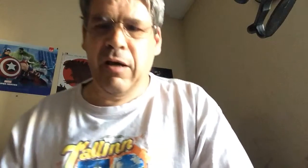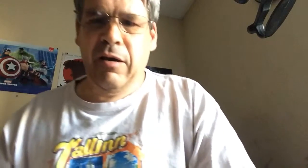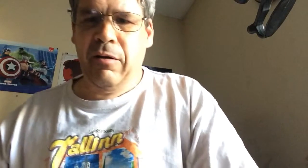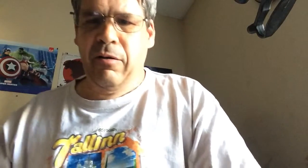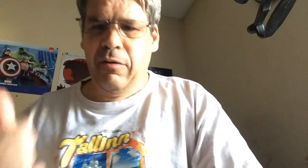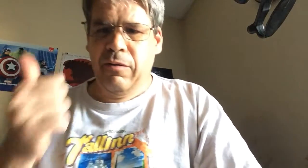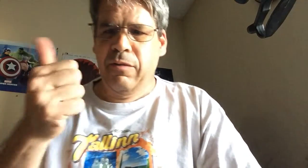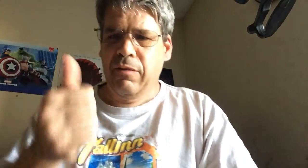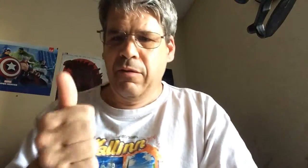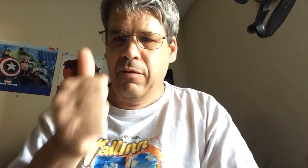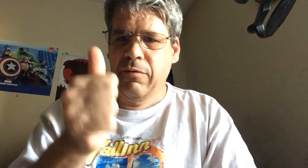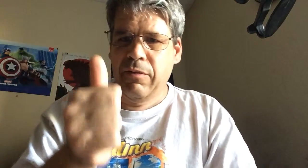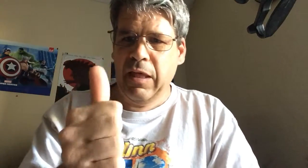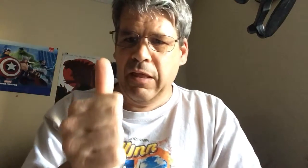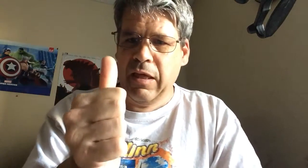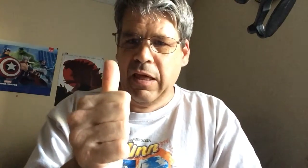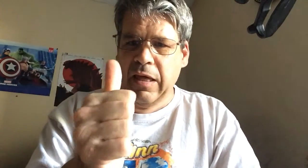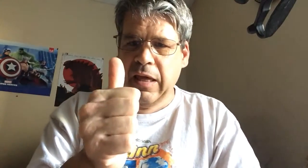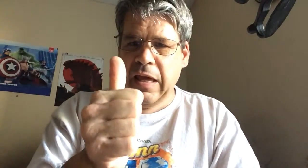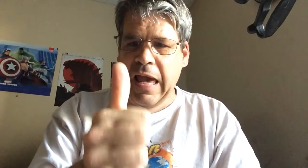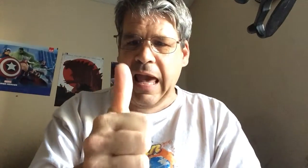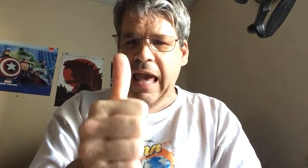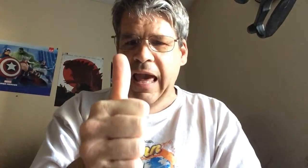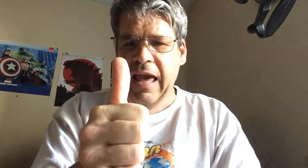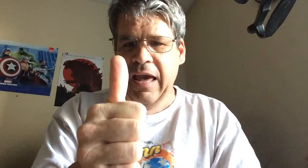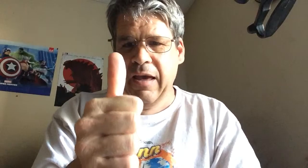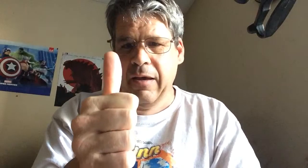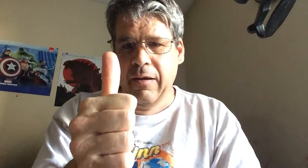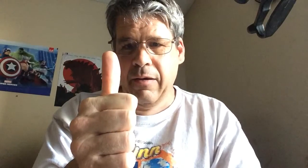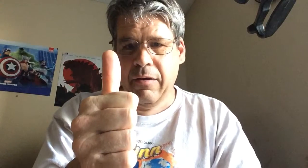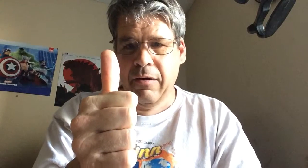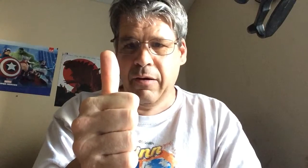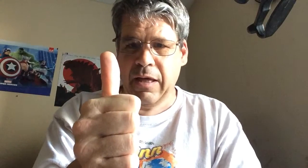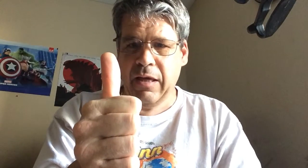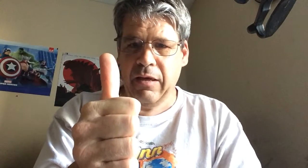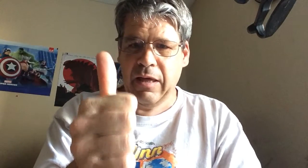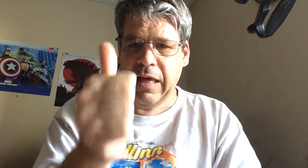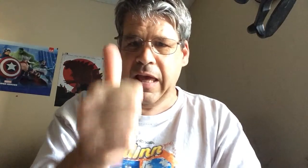go. This is A. Okay? A.